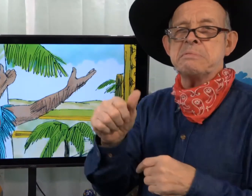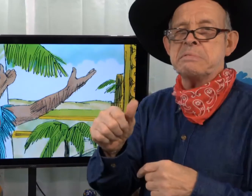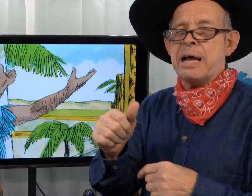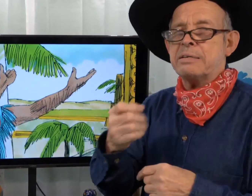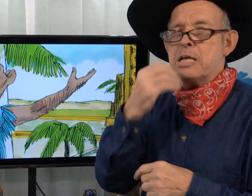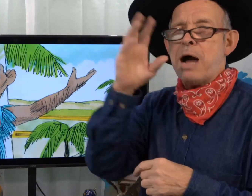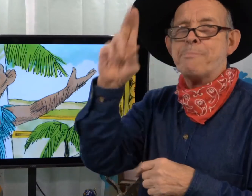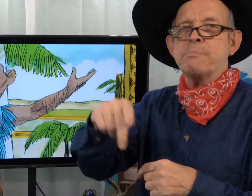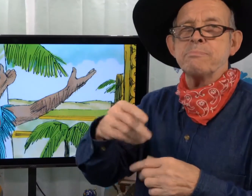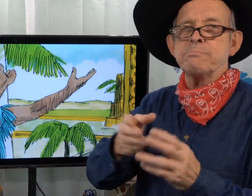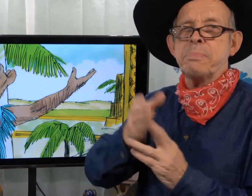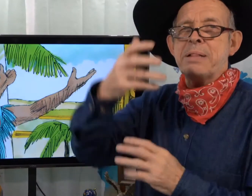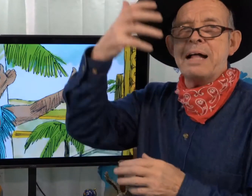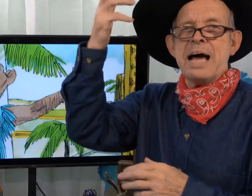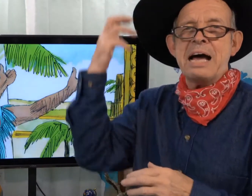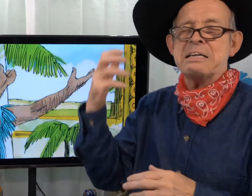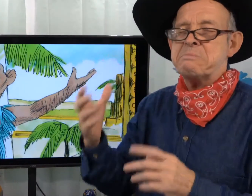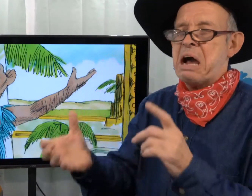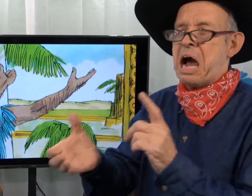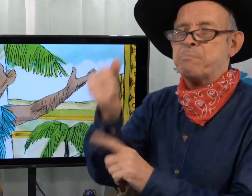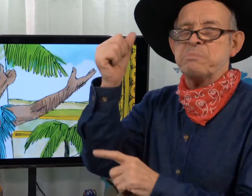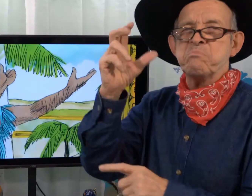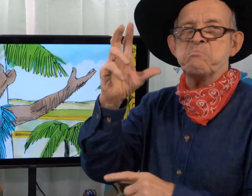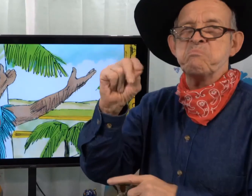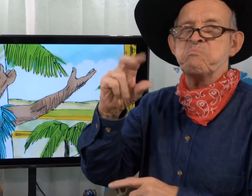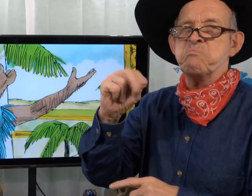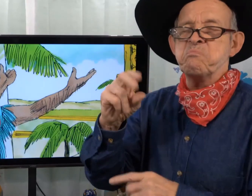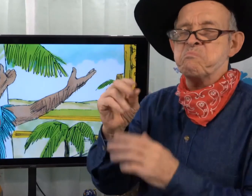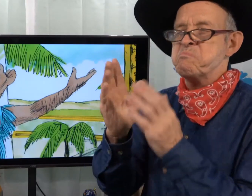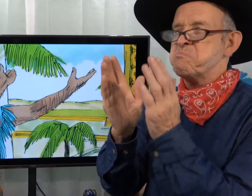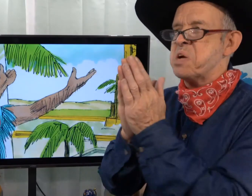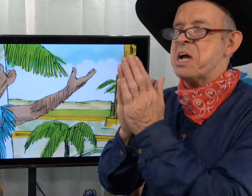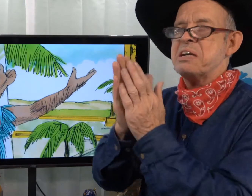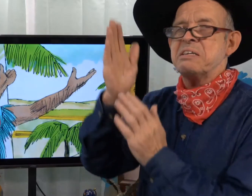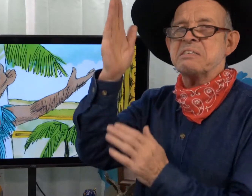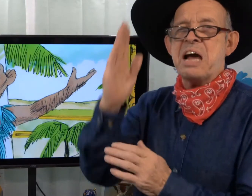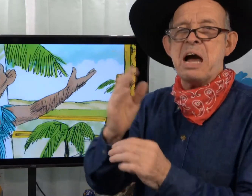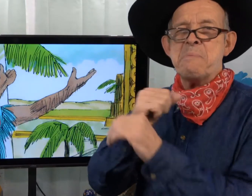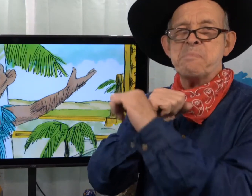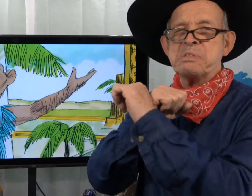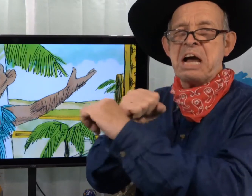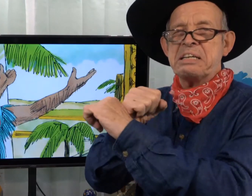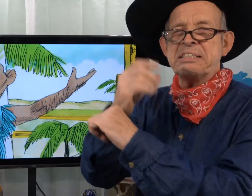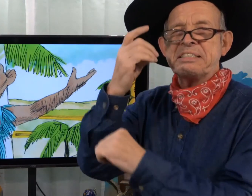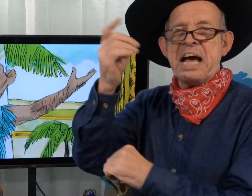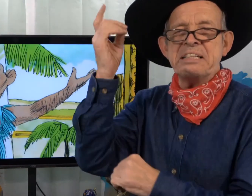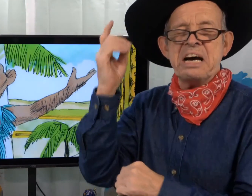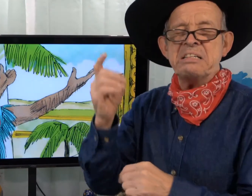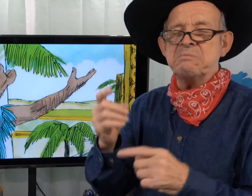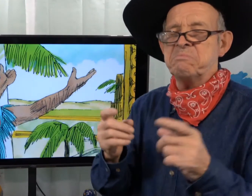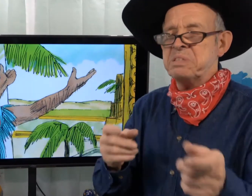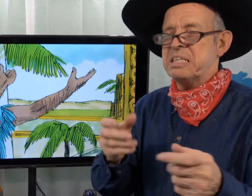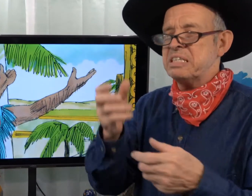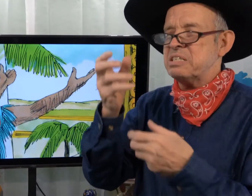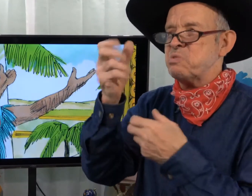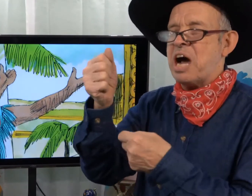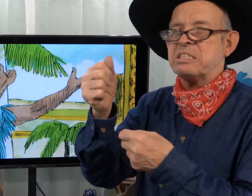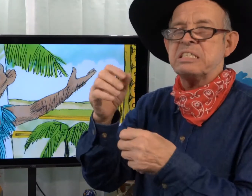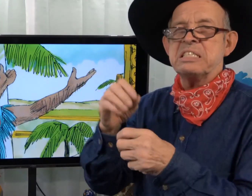Now give up the liar, up. Hey, God, protect Dada, trust in